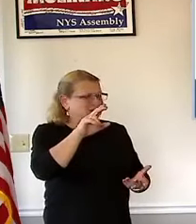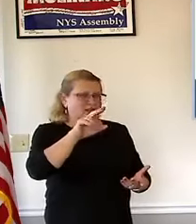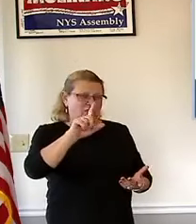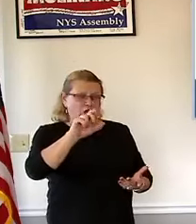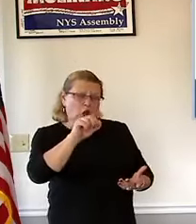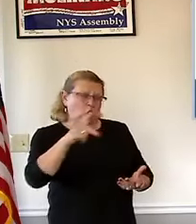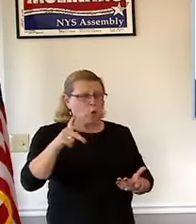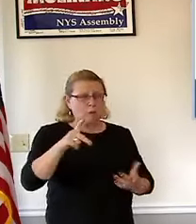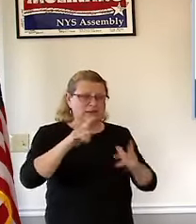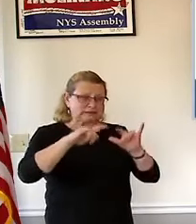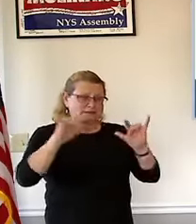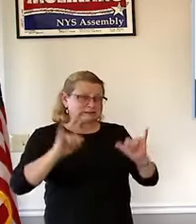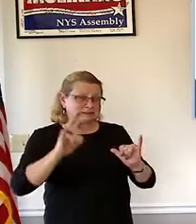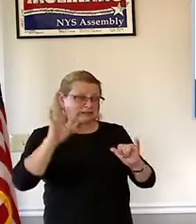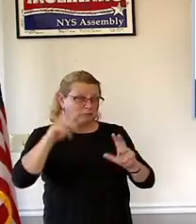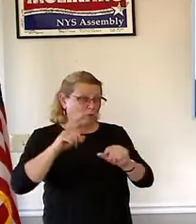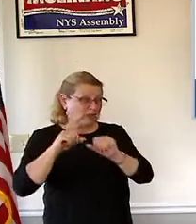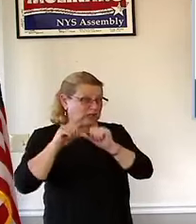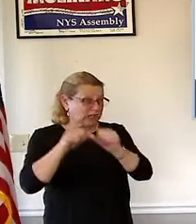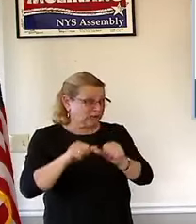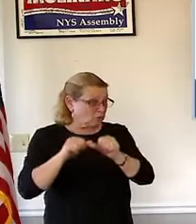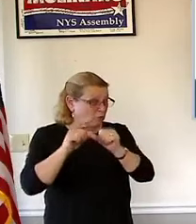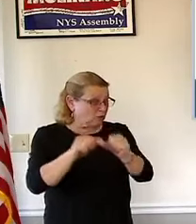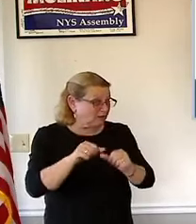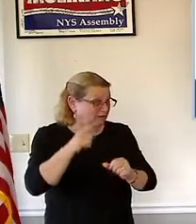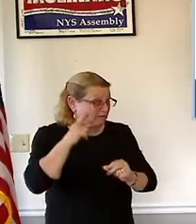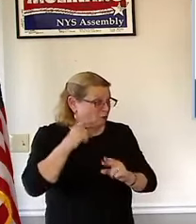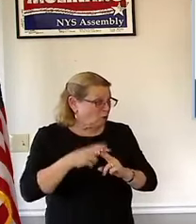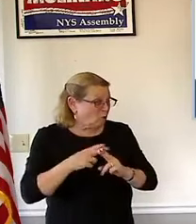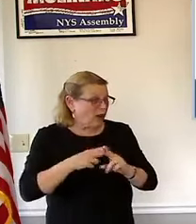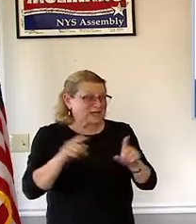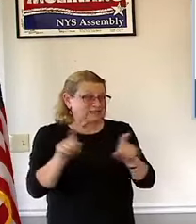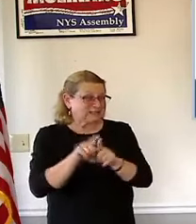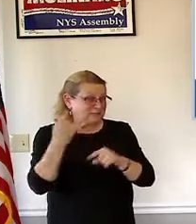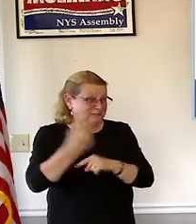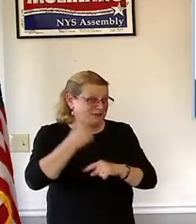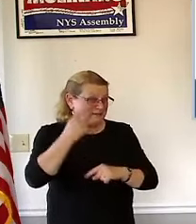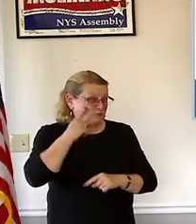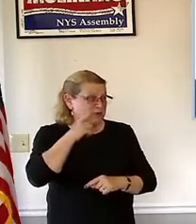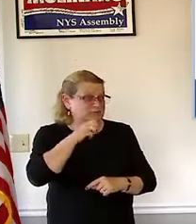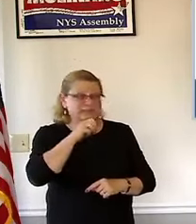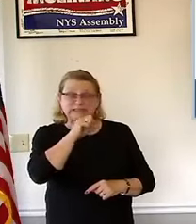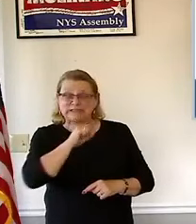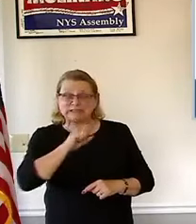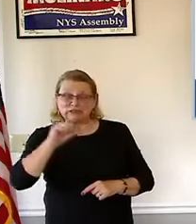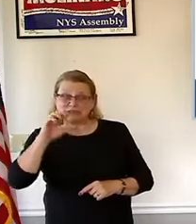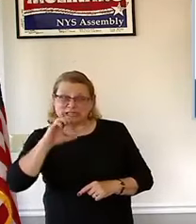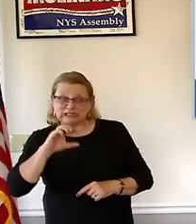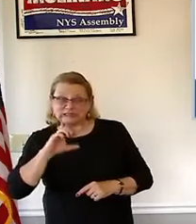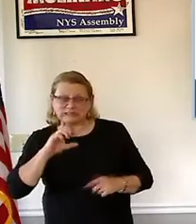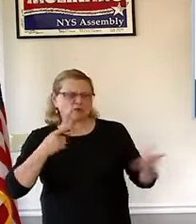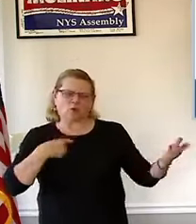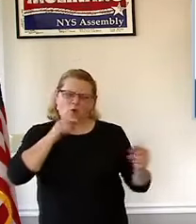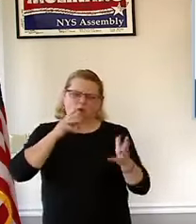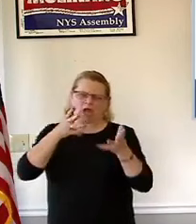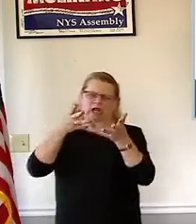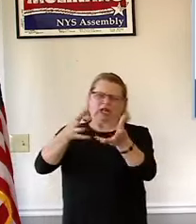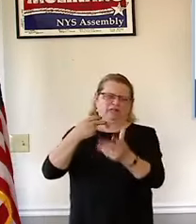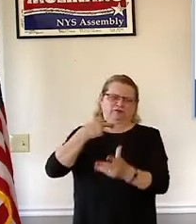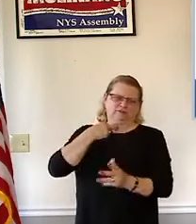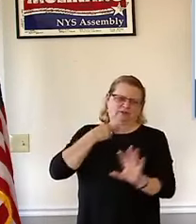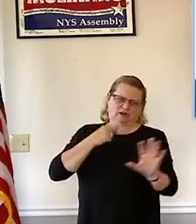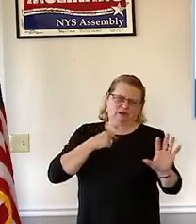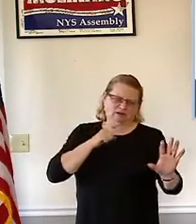going to continue for a while longer, the same-day service for seniors? Well, we're not going to leave you stranded, I can tell you that.